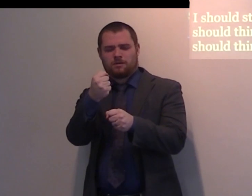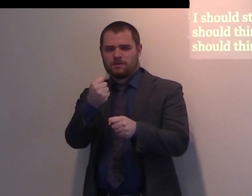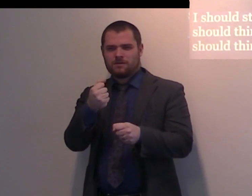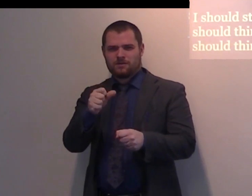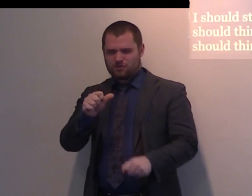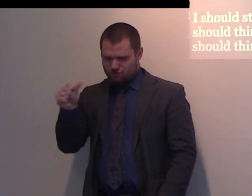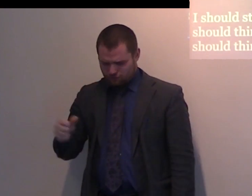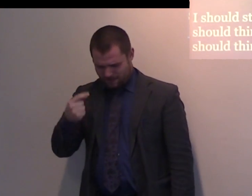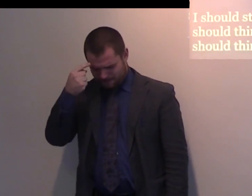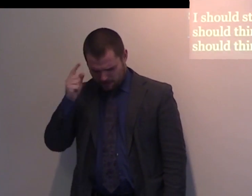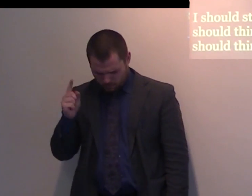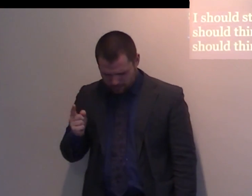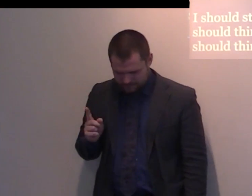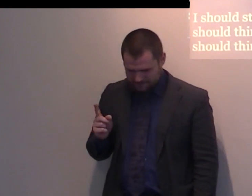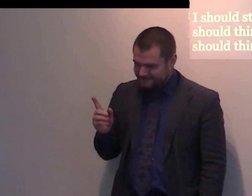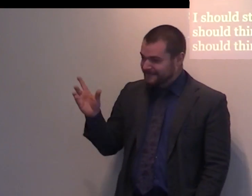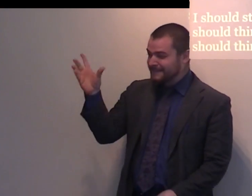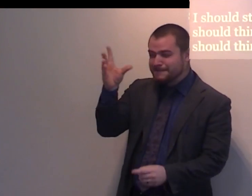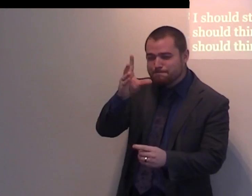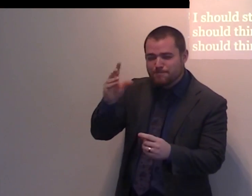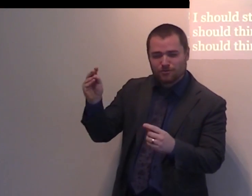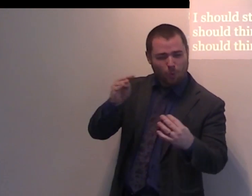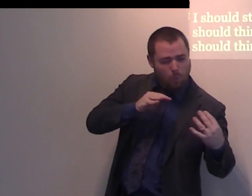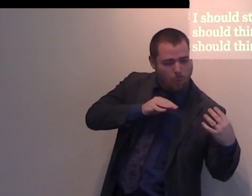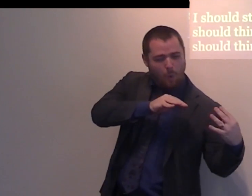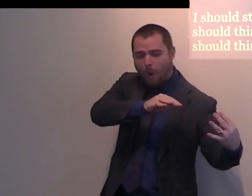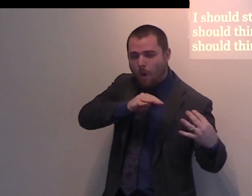I should think about the spiritual war.